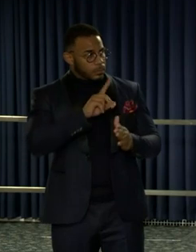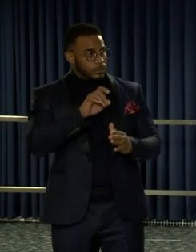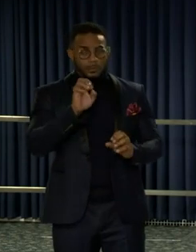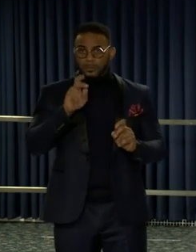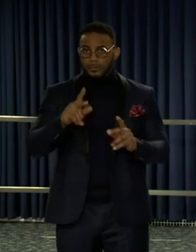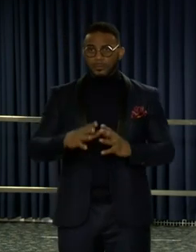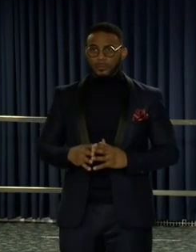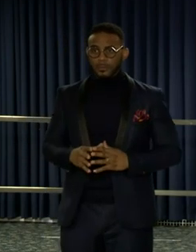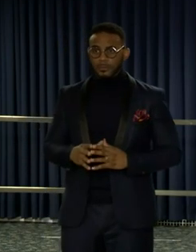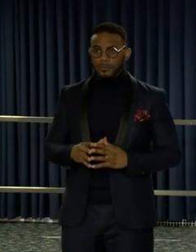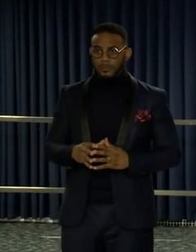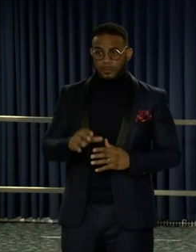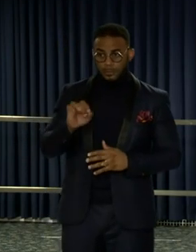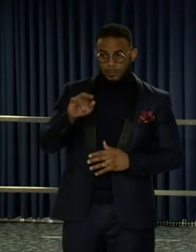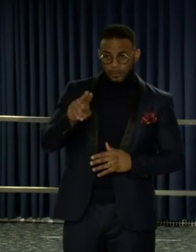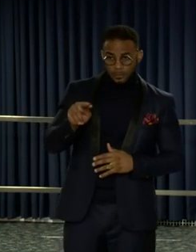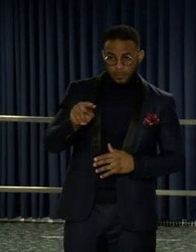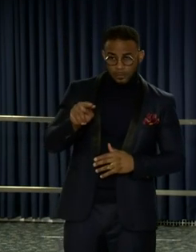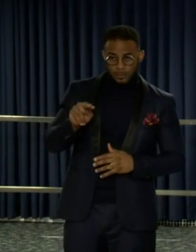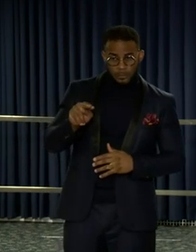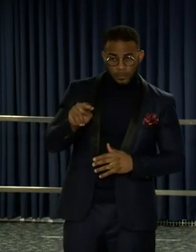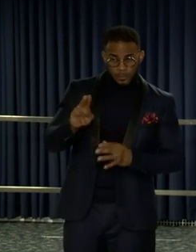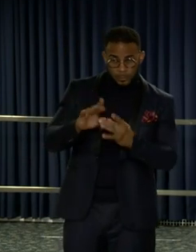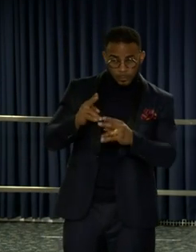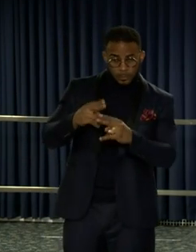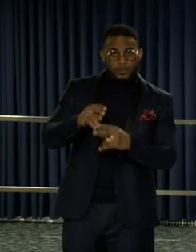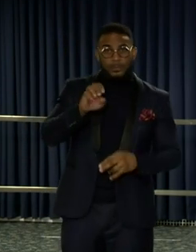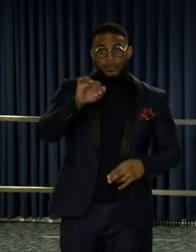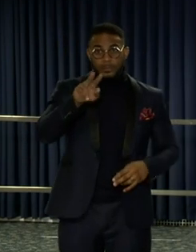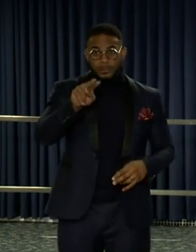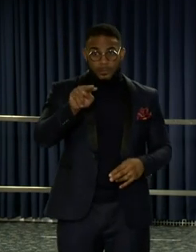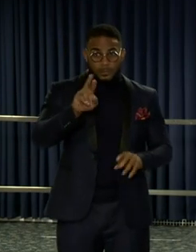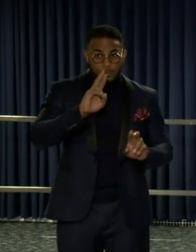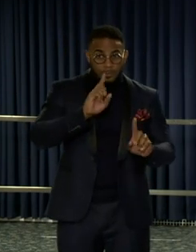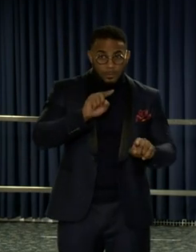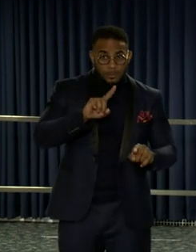Okay. Evan, did you want to say his name? Evan?